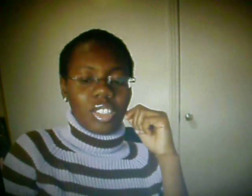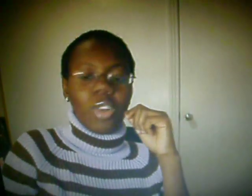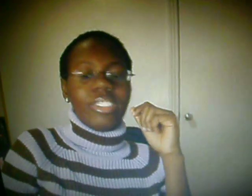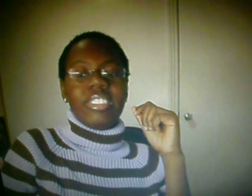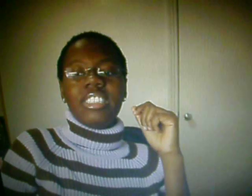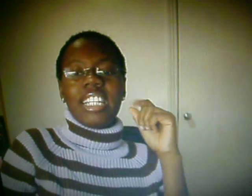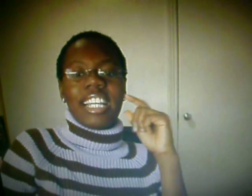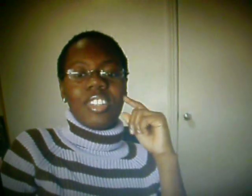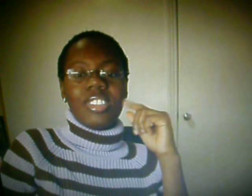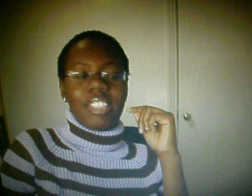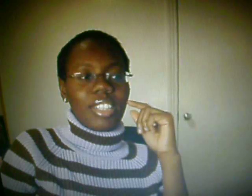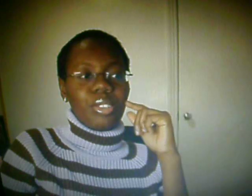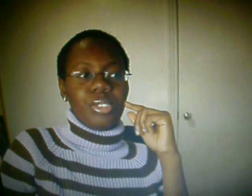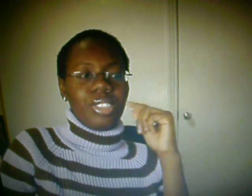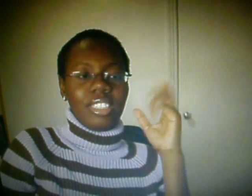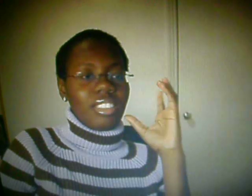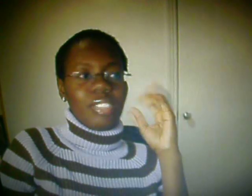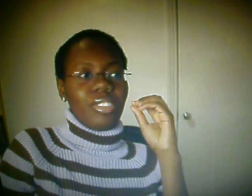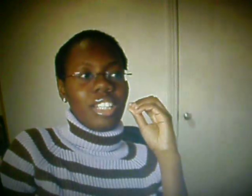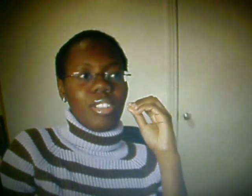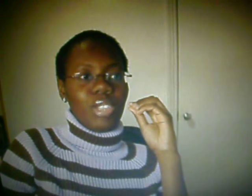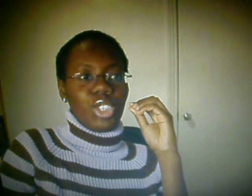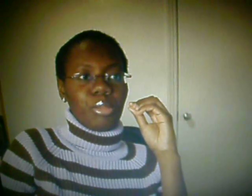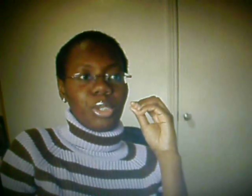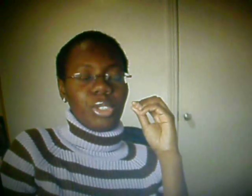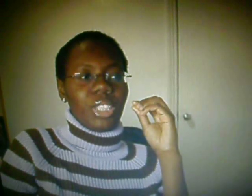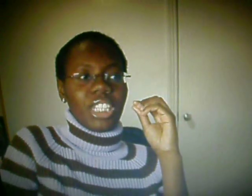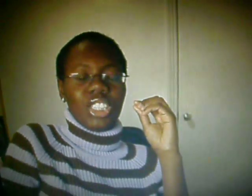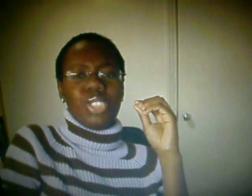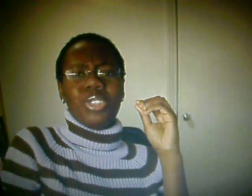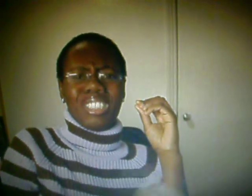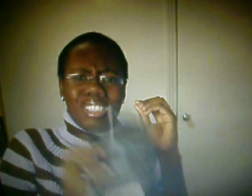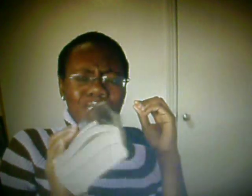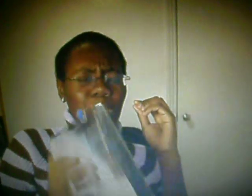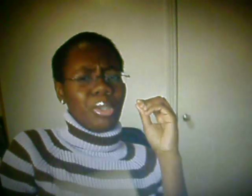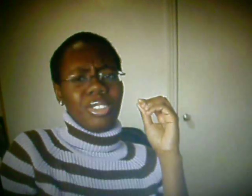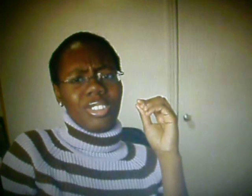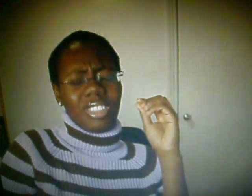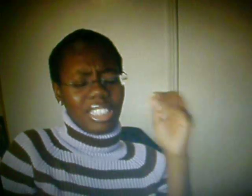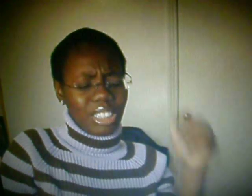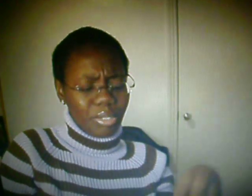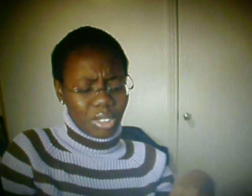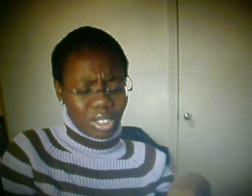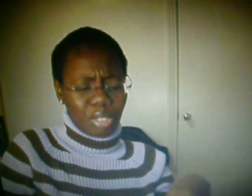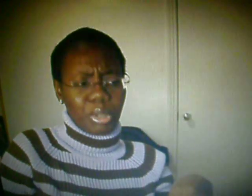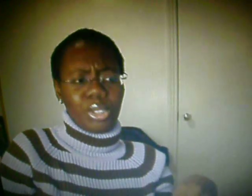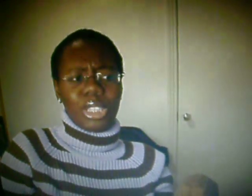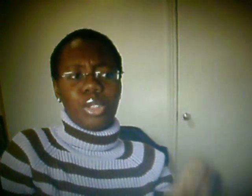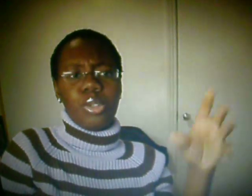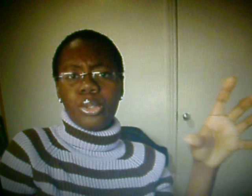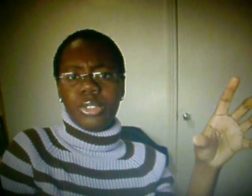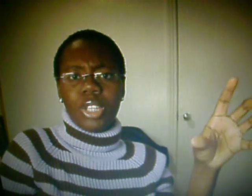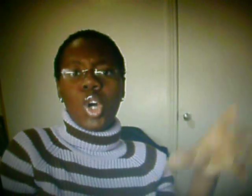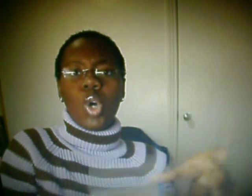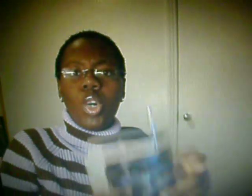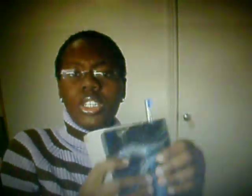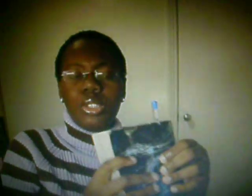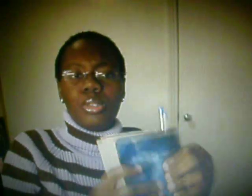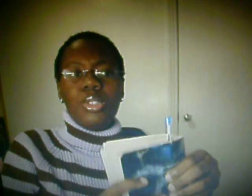God is a lie. God never told you you gave me that revelation because it is not in His word. You are deceiving yourself because you are not God. God is the only one